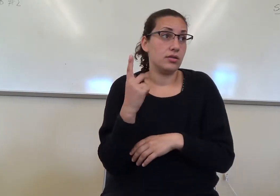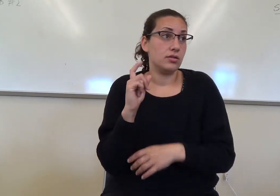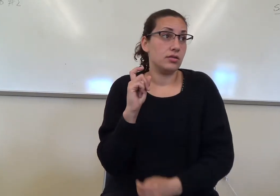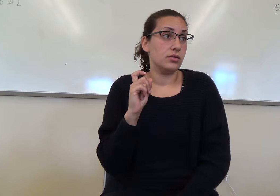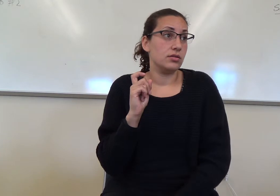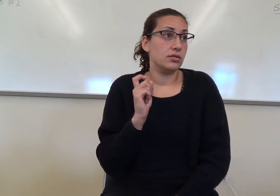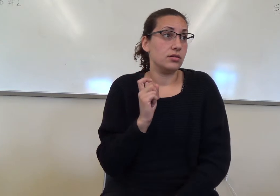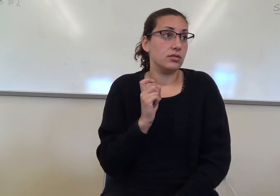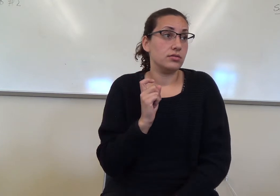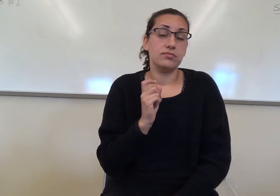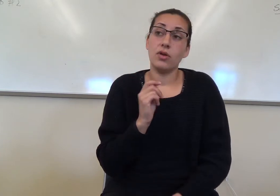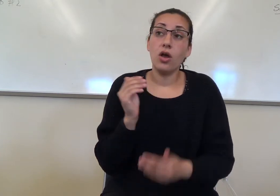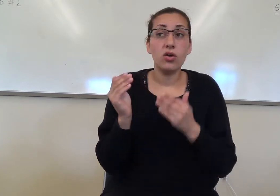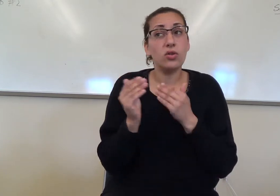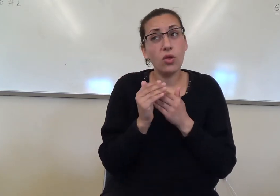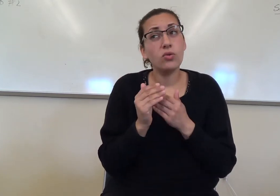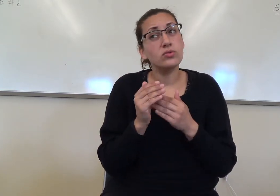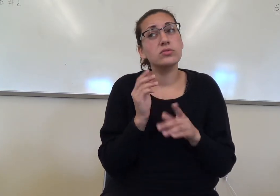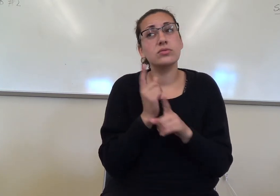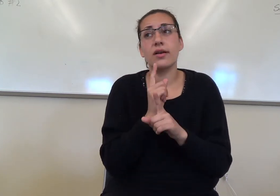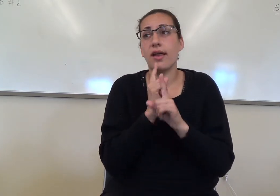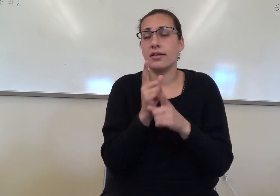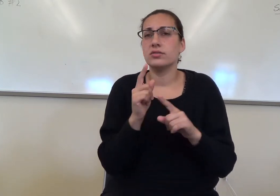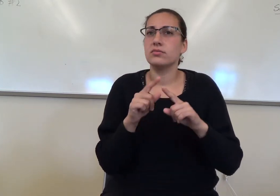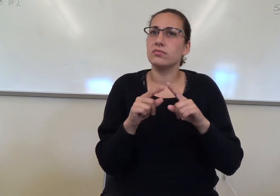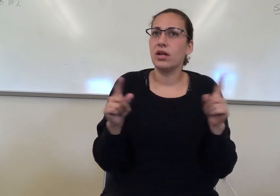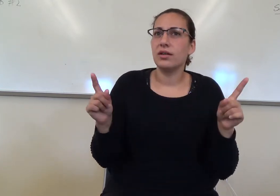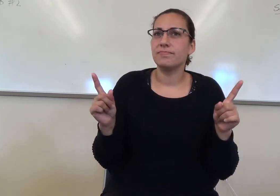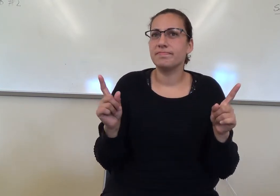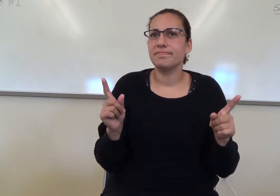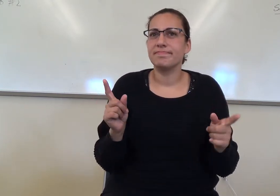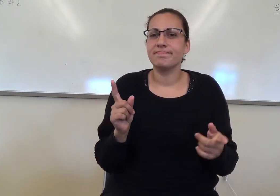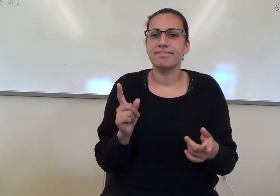That's close, but it doesn't have